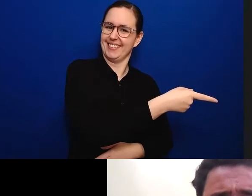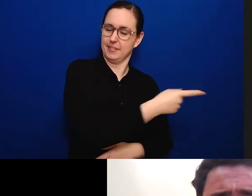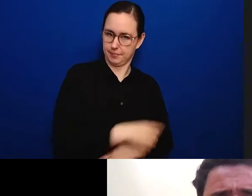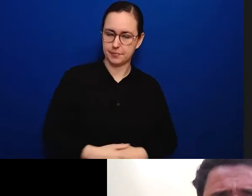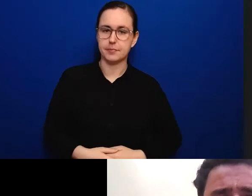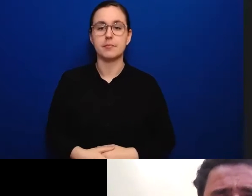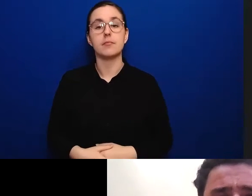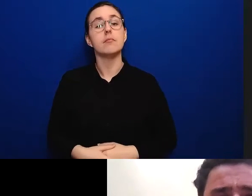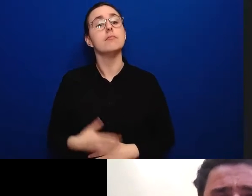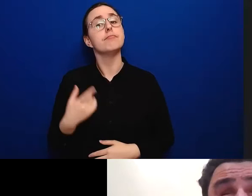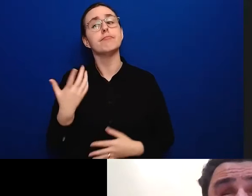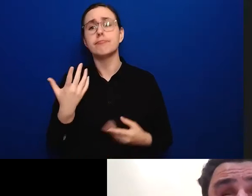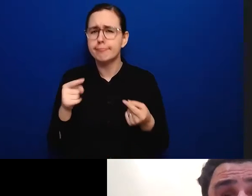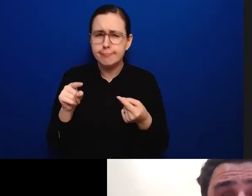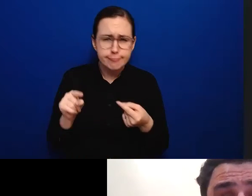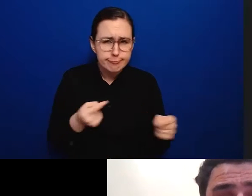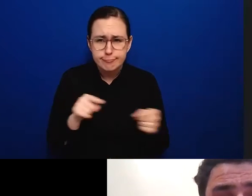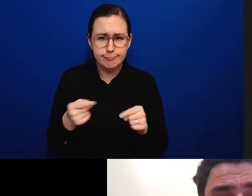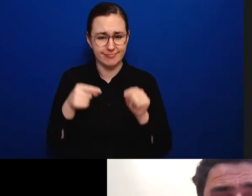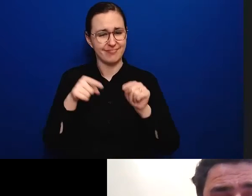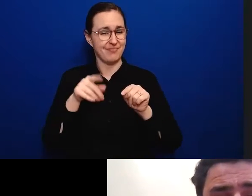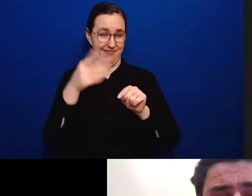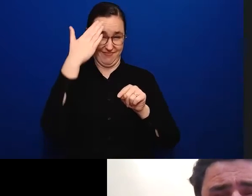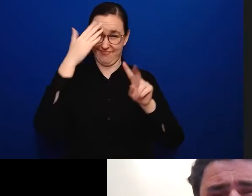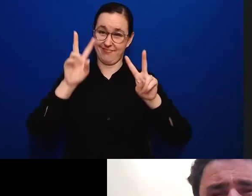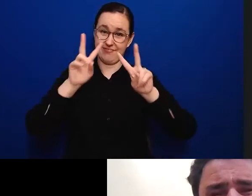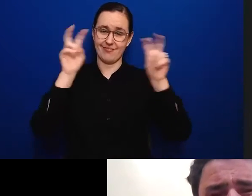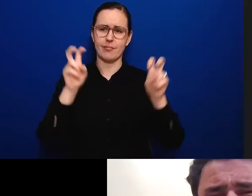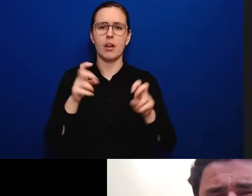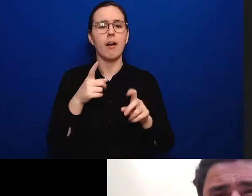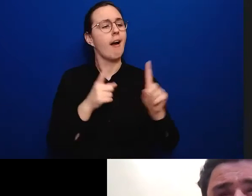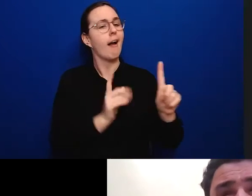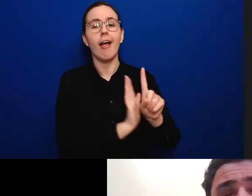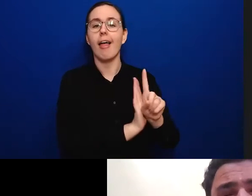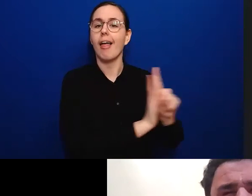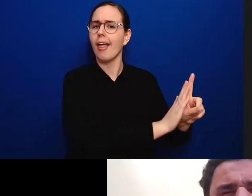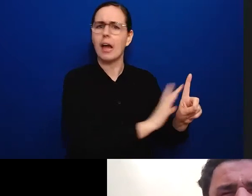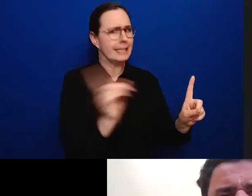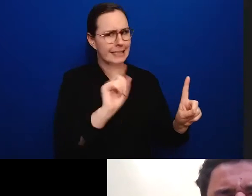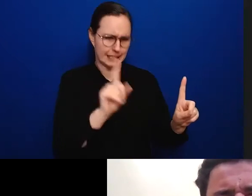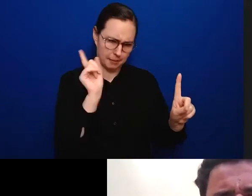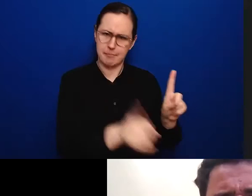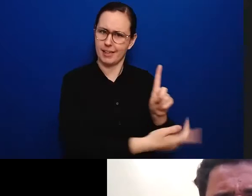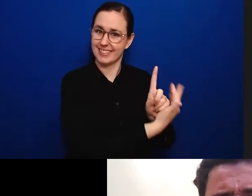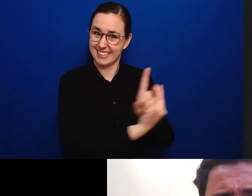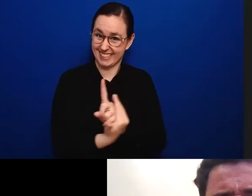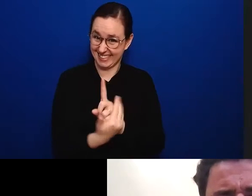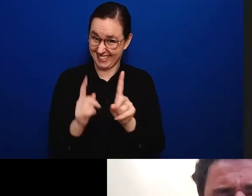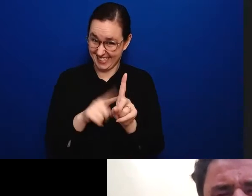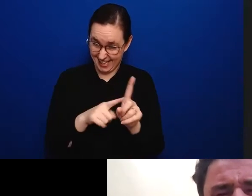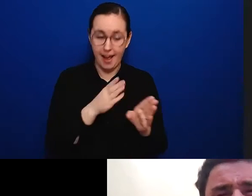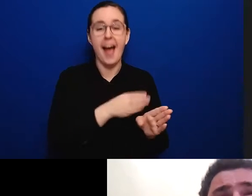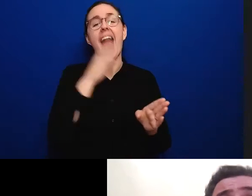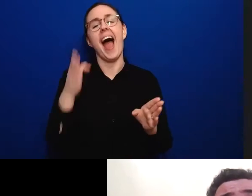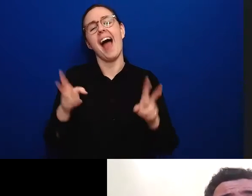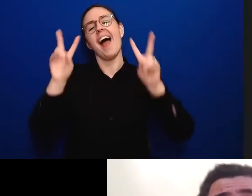us, is just a dream for them. So what to overcome this? I have